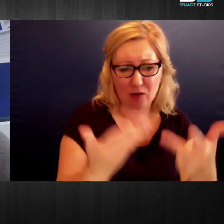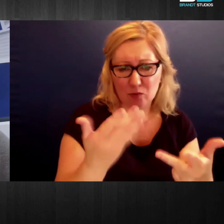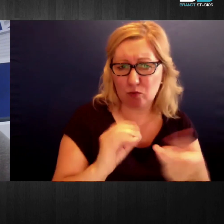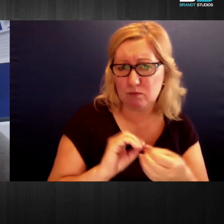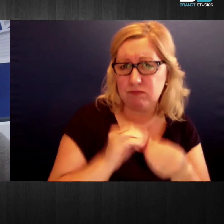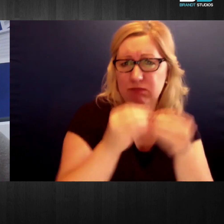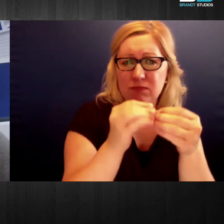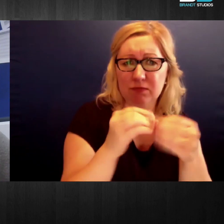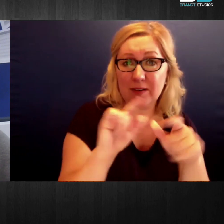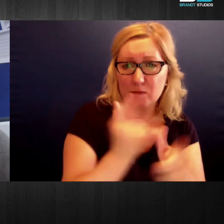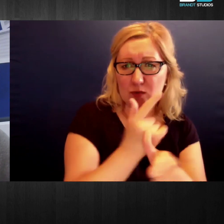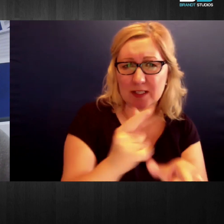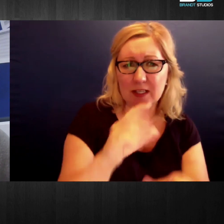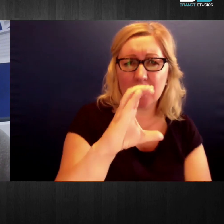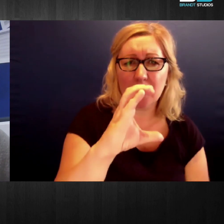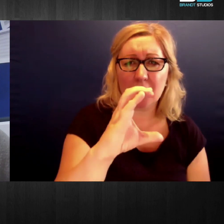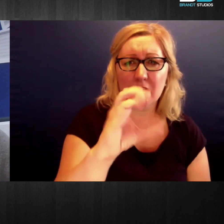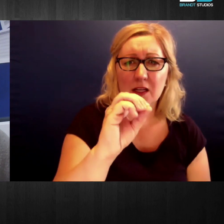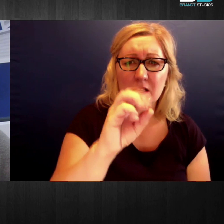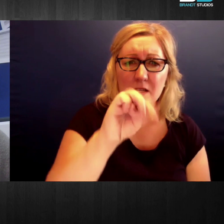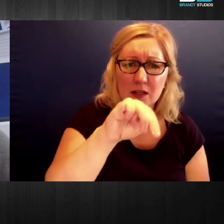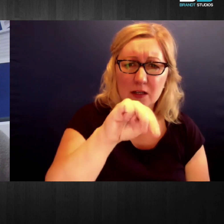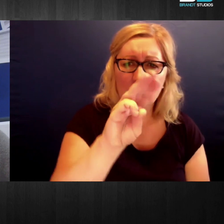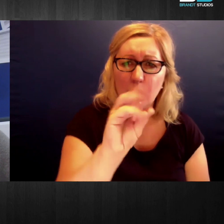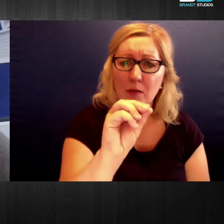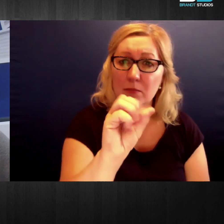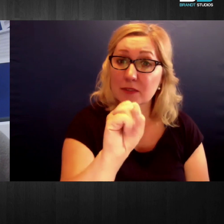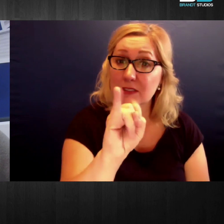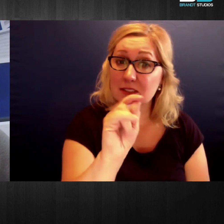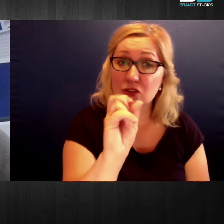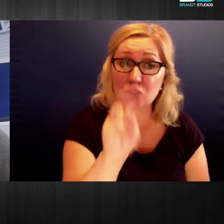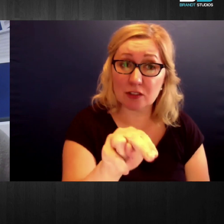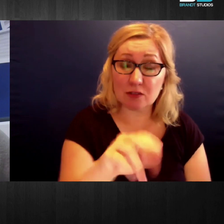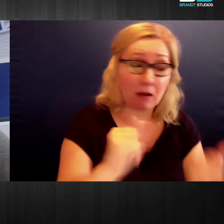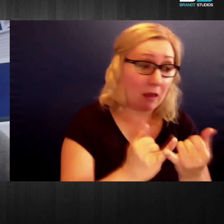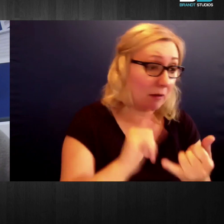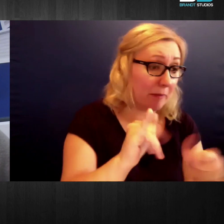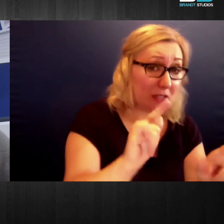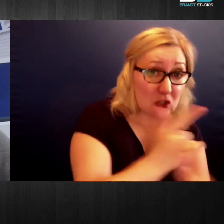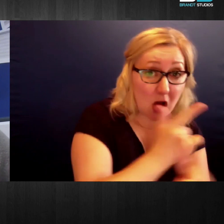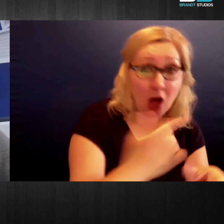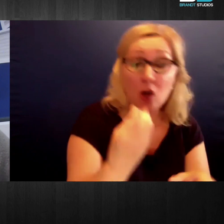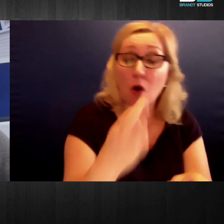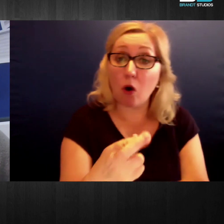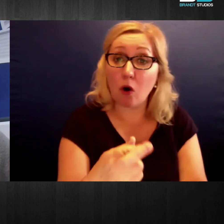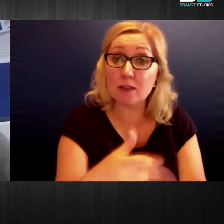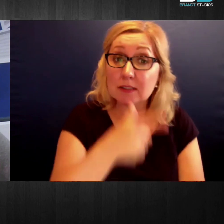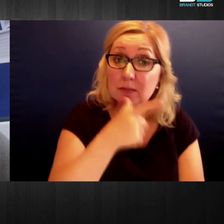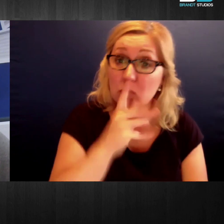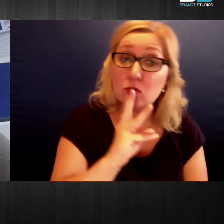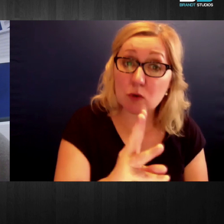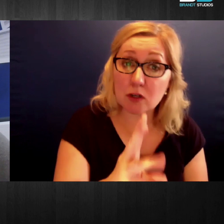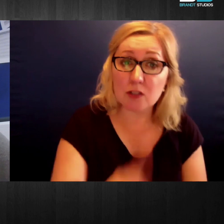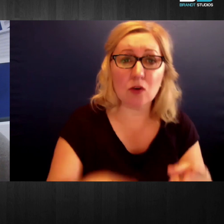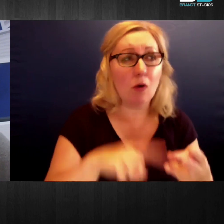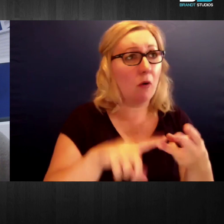could be poetry as well. It could be spoken word. It could be podcasting, and whatever young people are